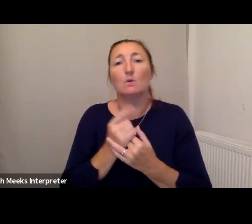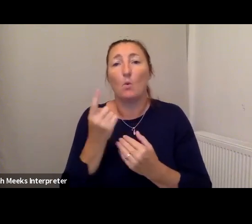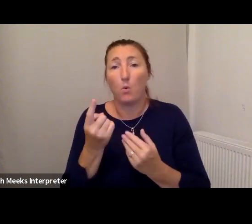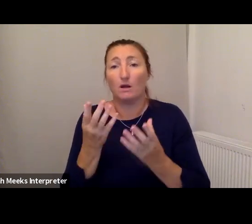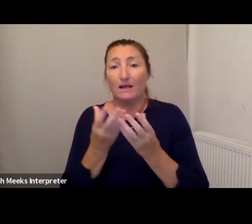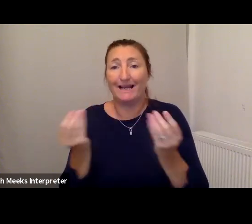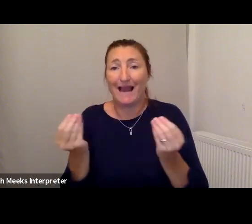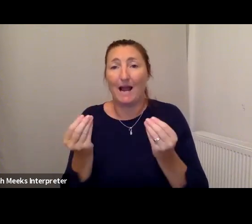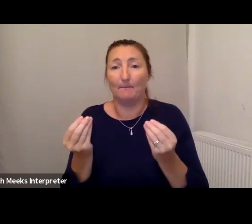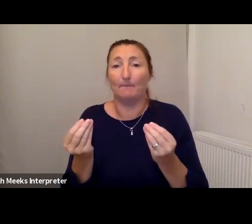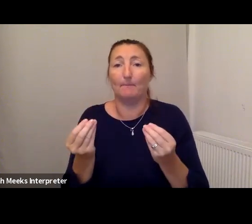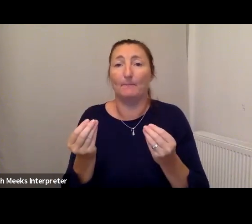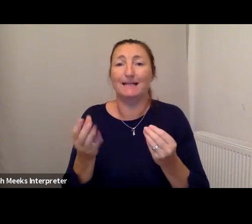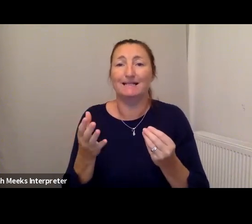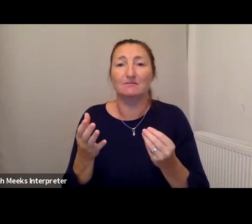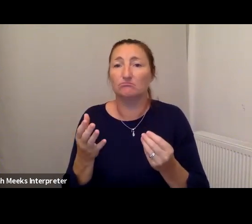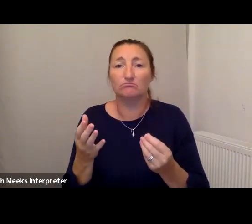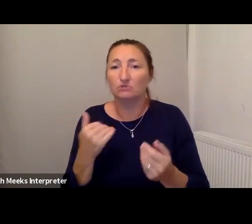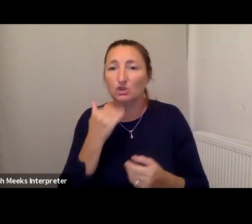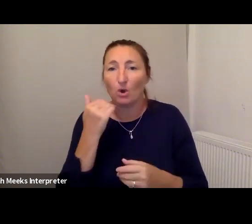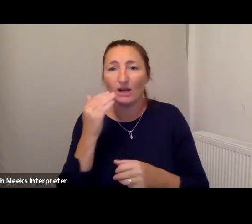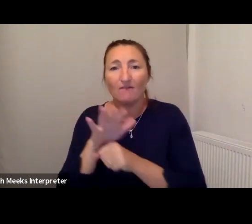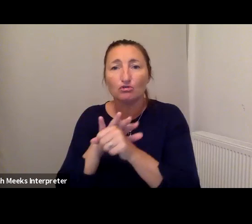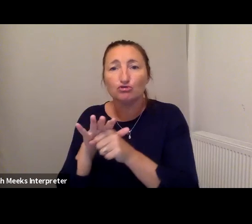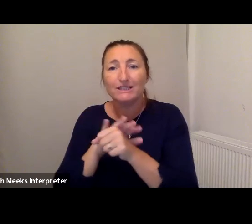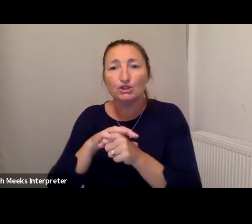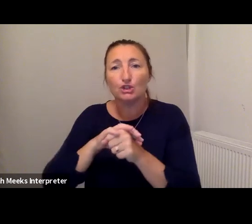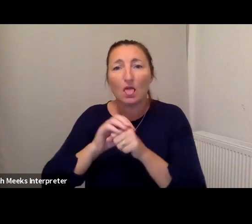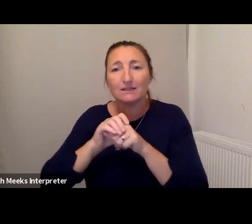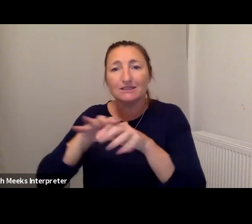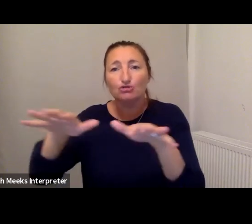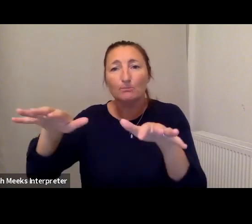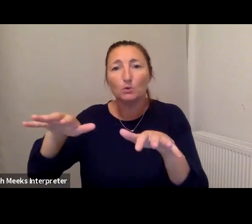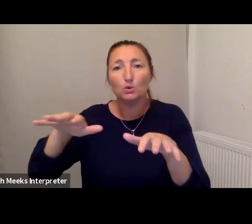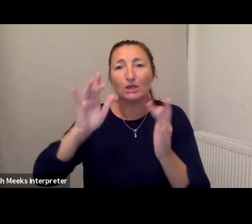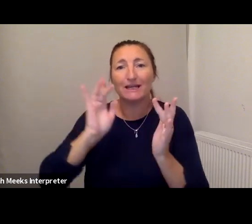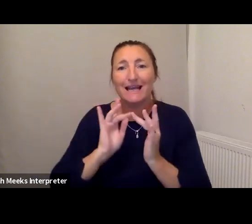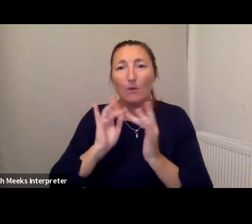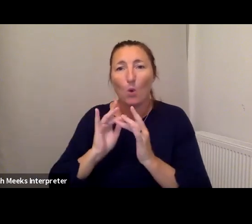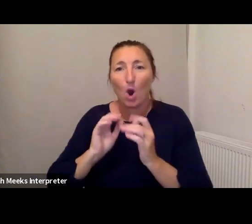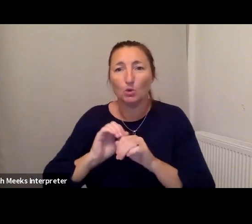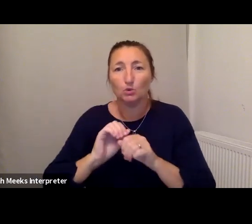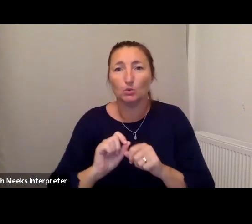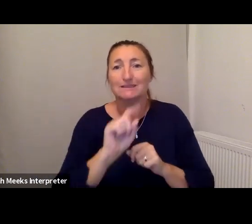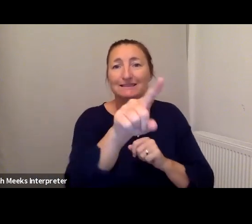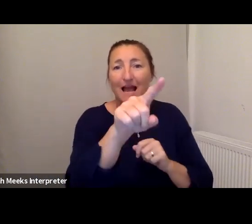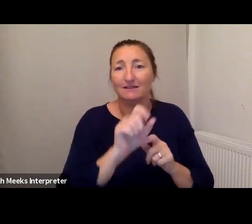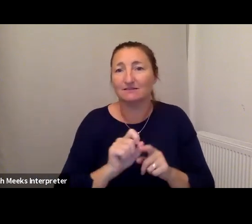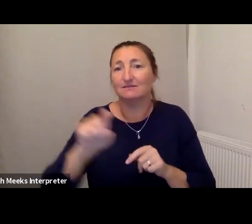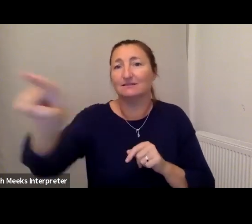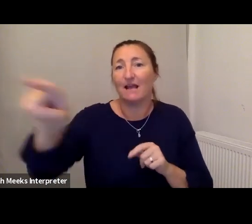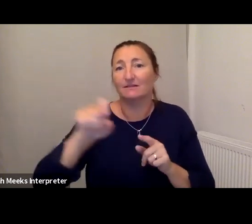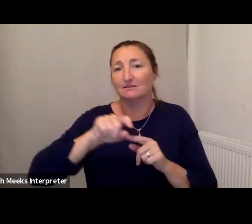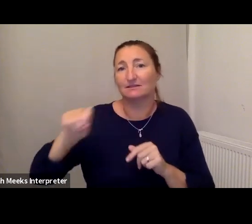in just a lack of regional distribution networks. Often the clinics